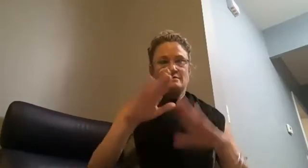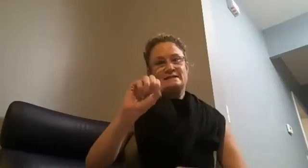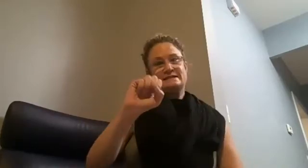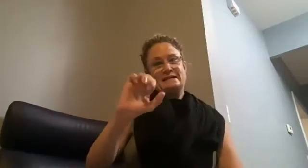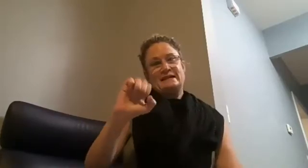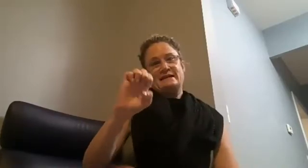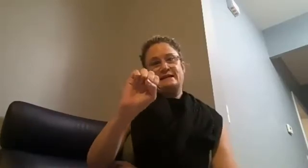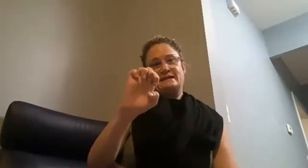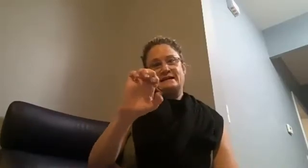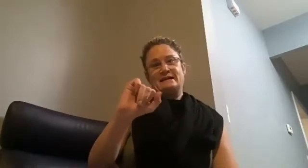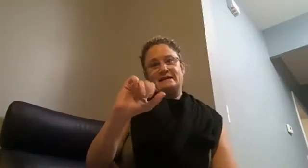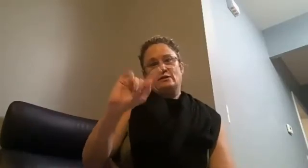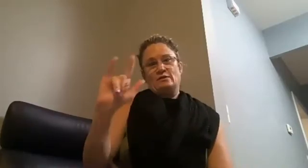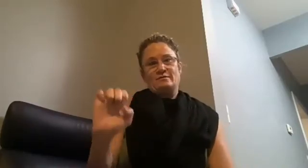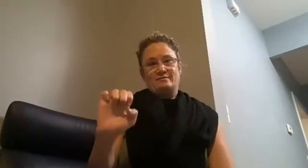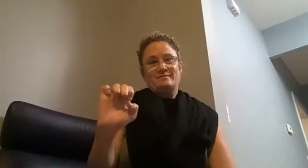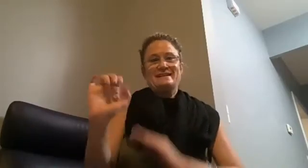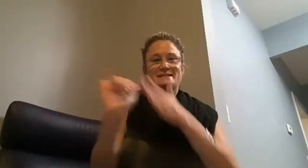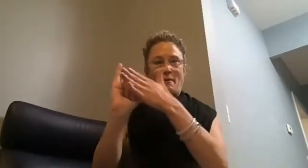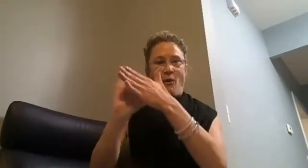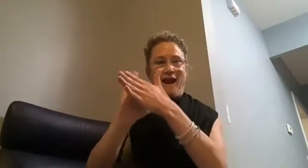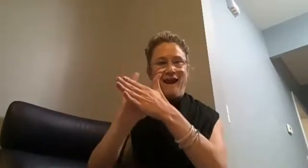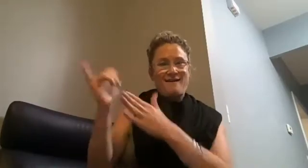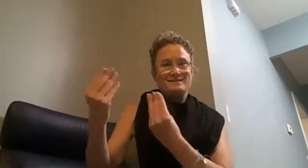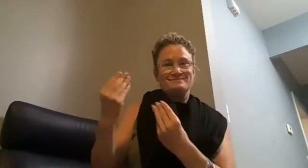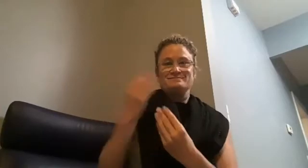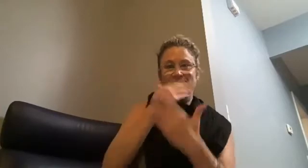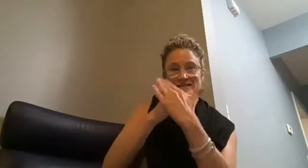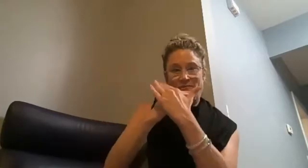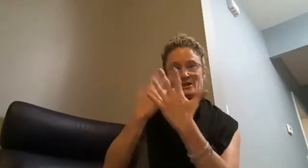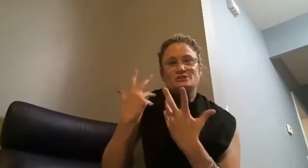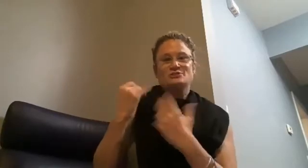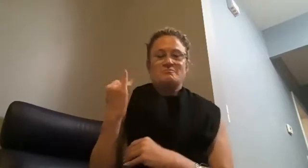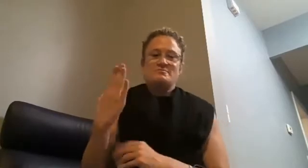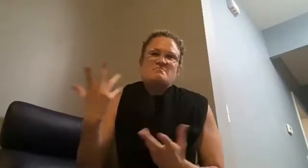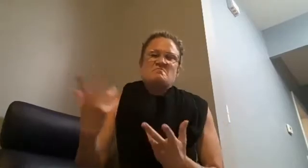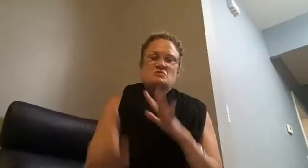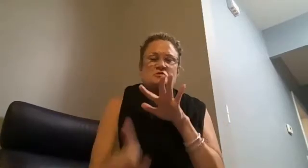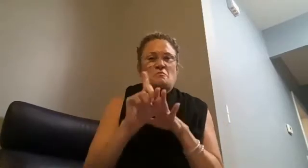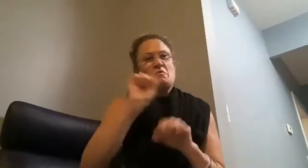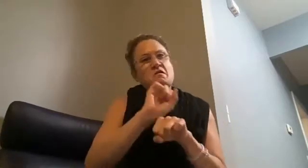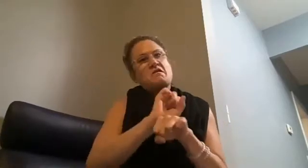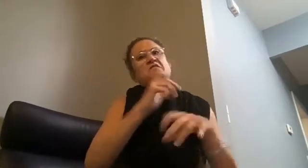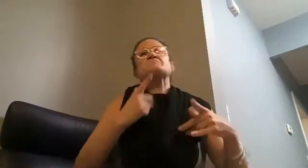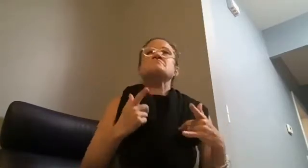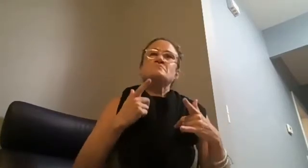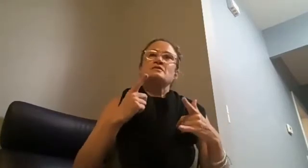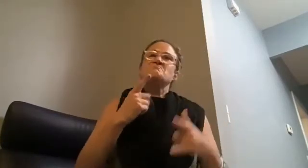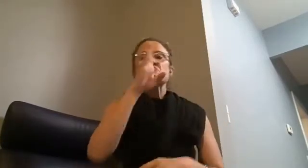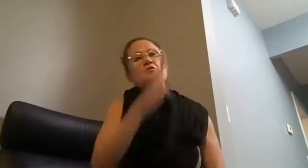at like Subway sandwiches, and it was a job you get where you're like, I'm just going to show up to work. I'm going to try to be sober. I'm going to put my head